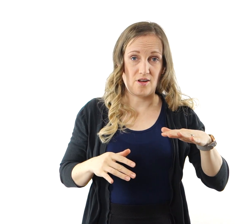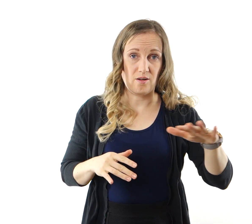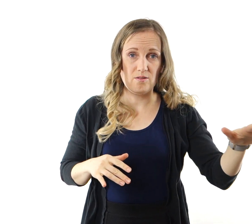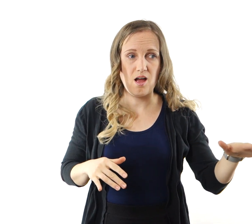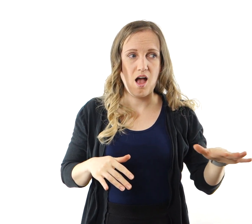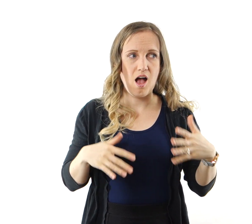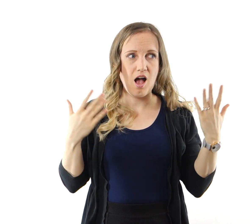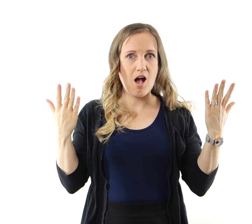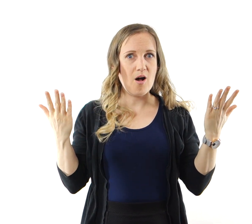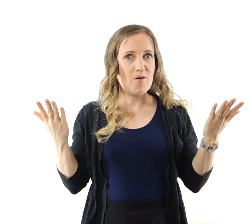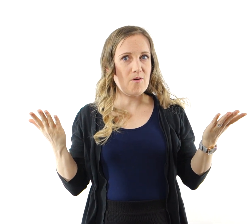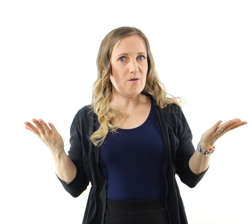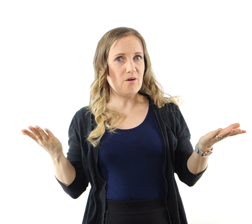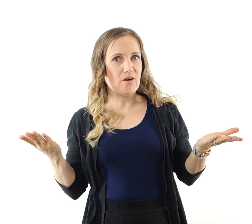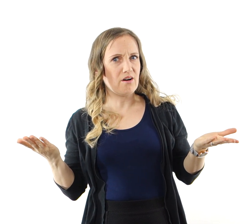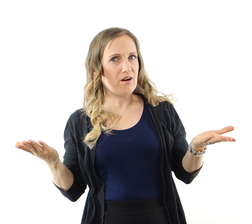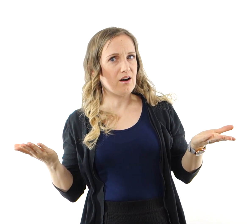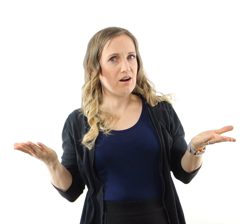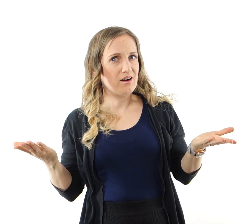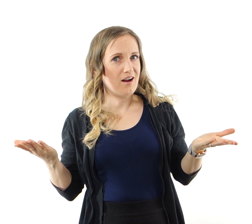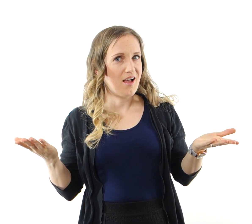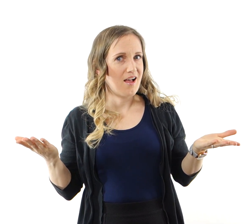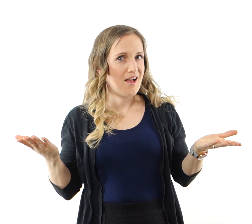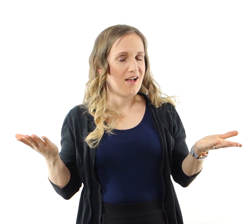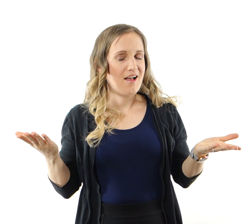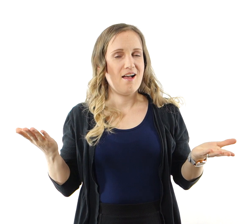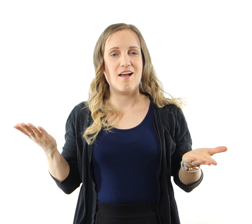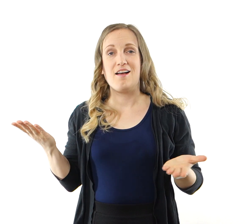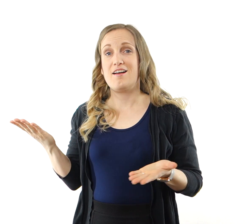snow or